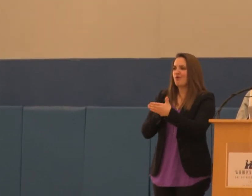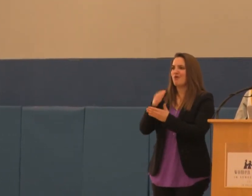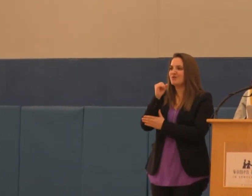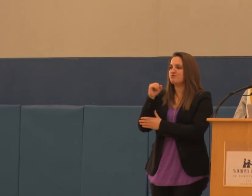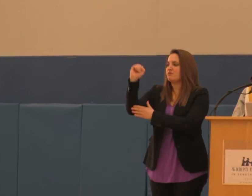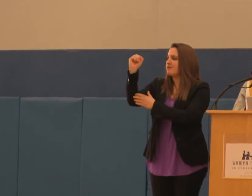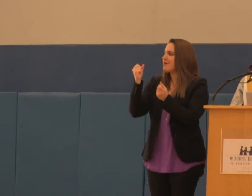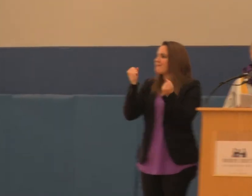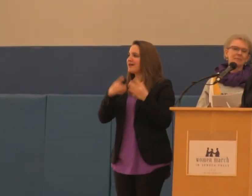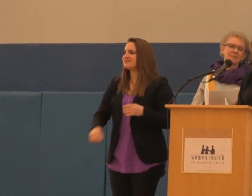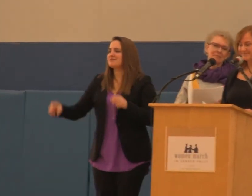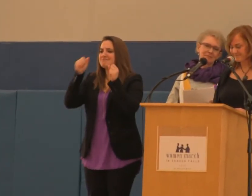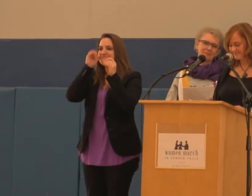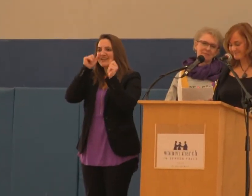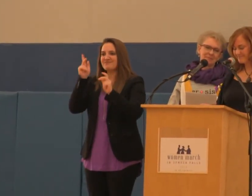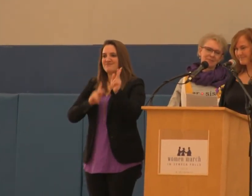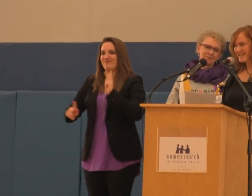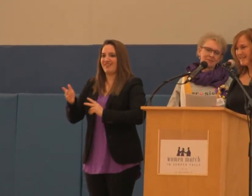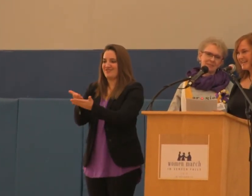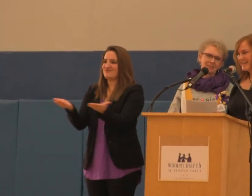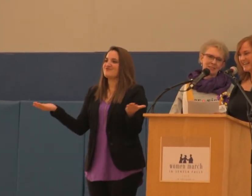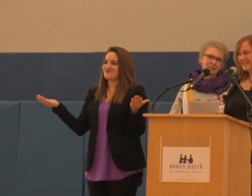so many amazing people.